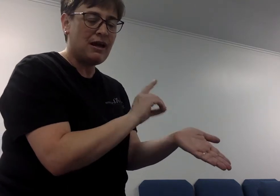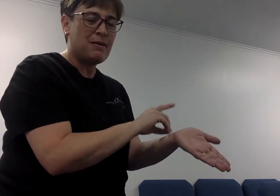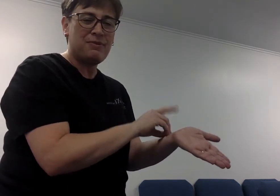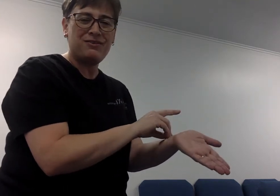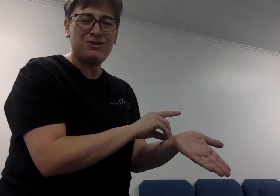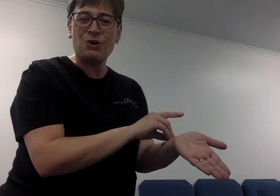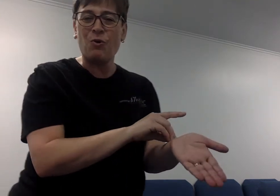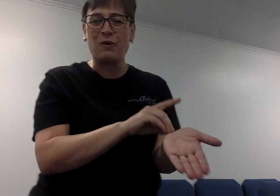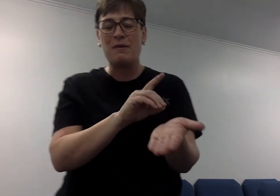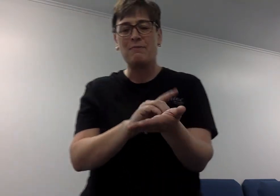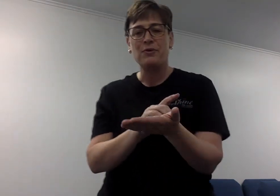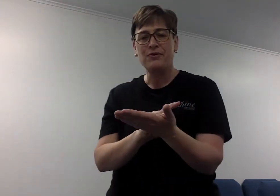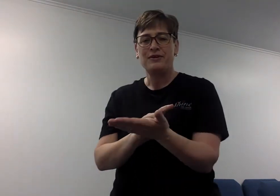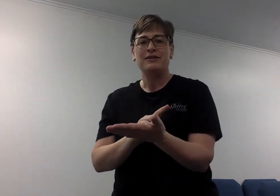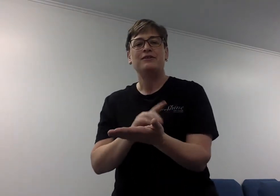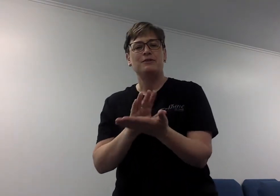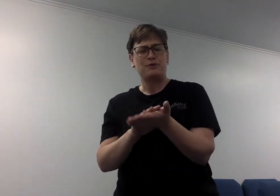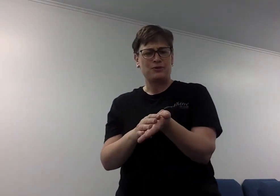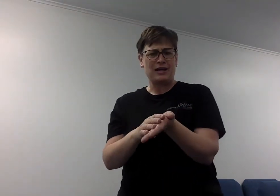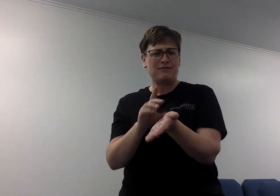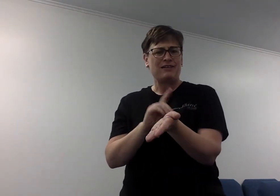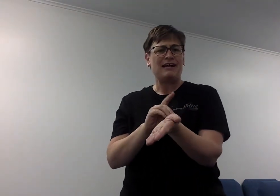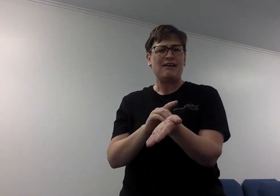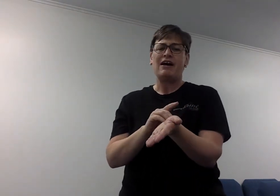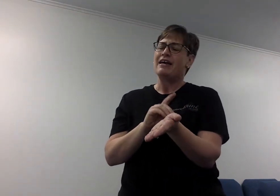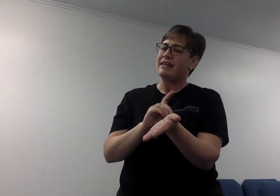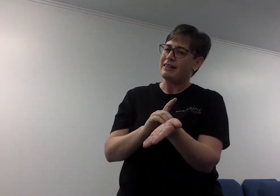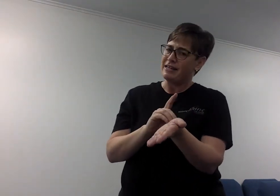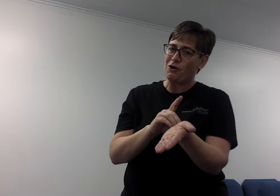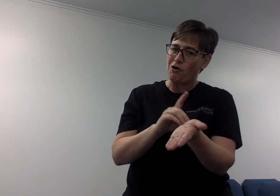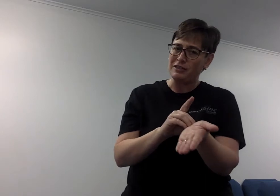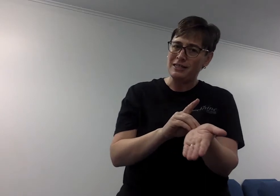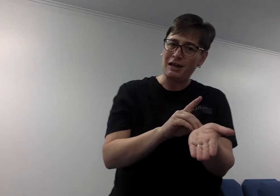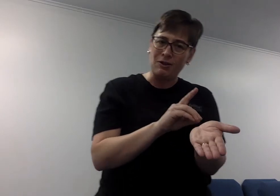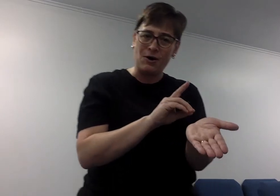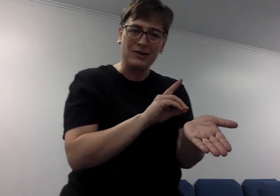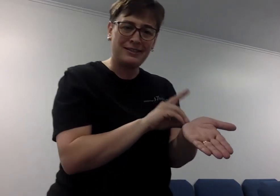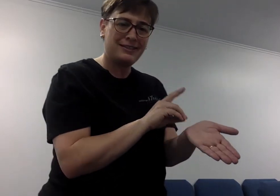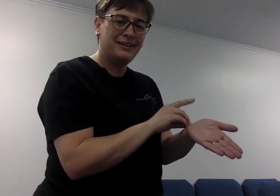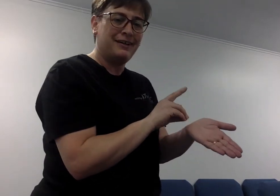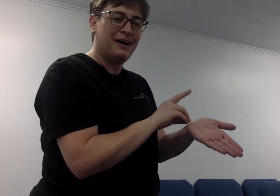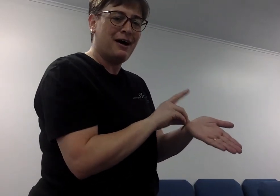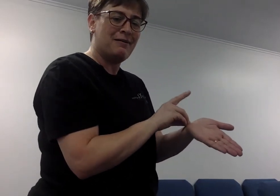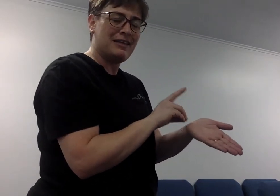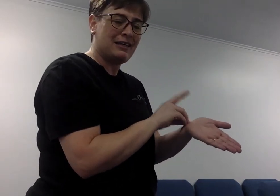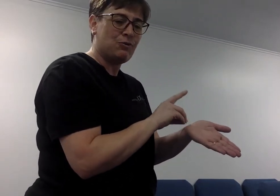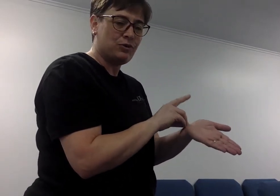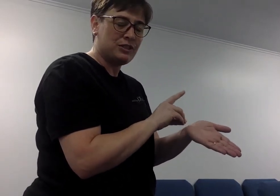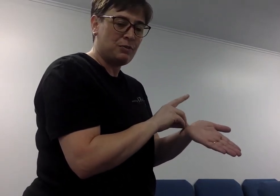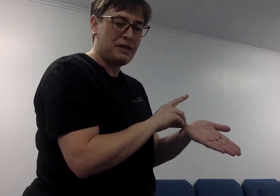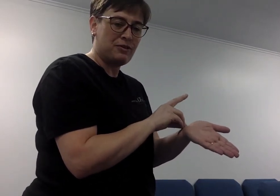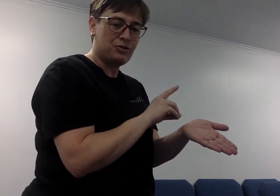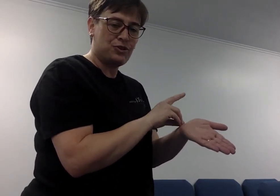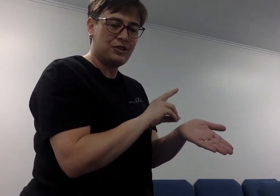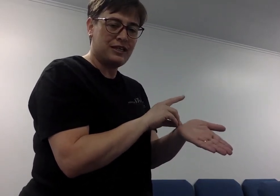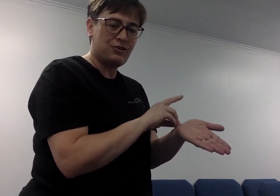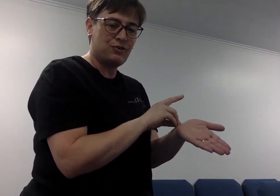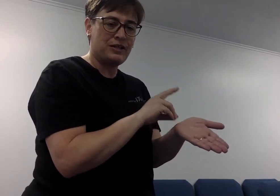But if you don't remember to put your hand flat out, I think all is not lost. I think it will still be understood that you're doing